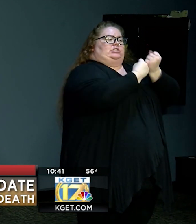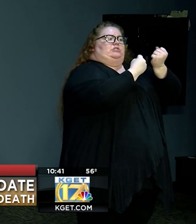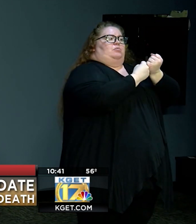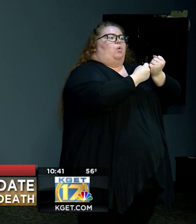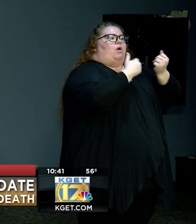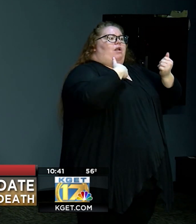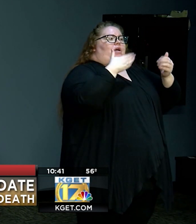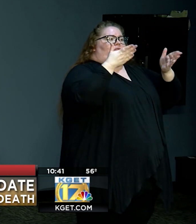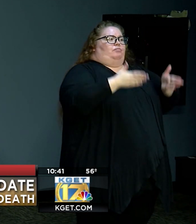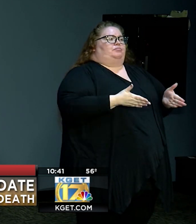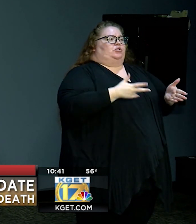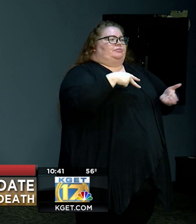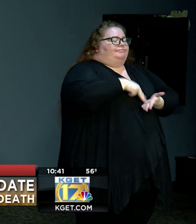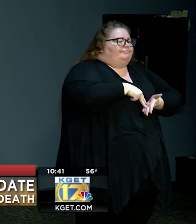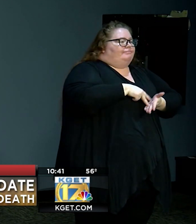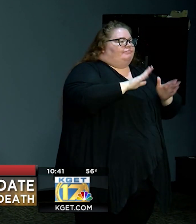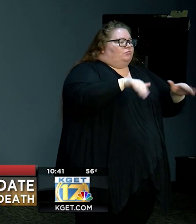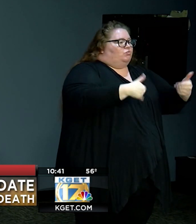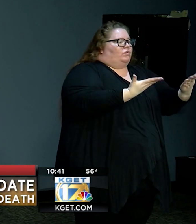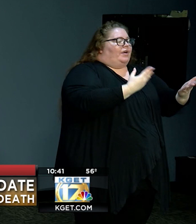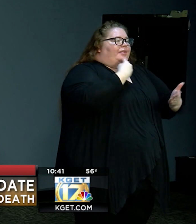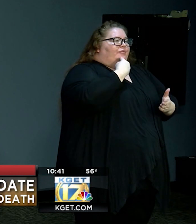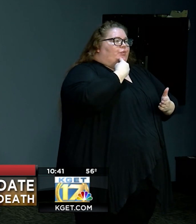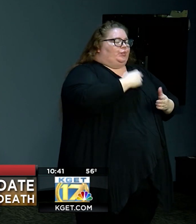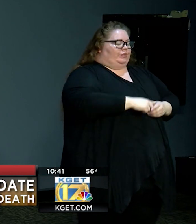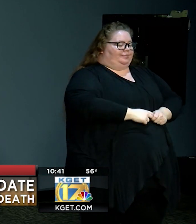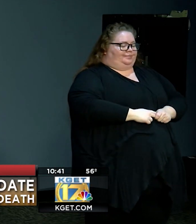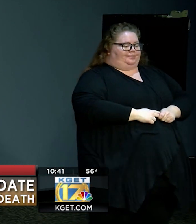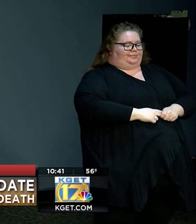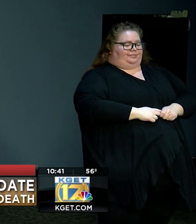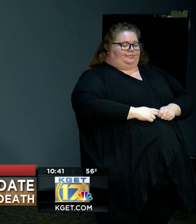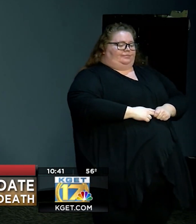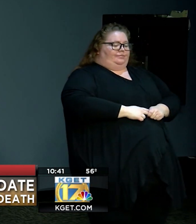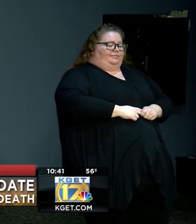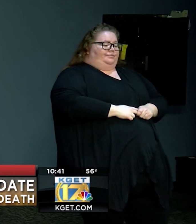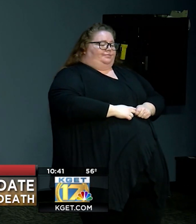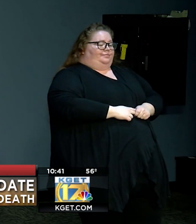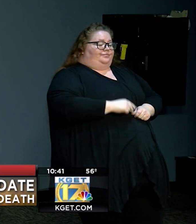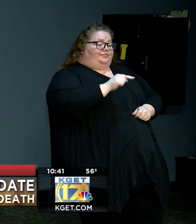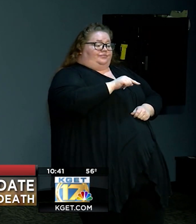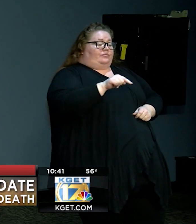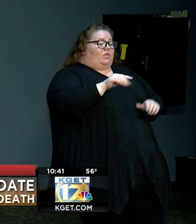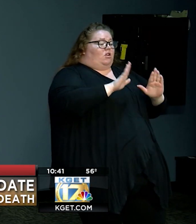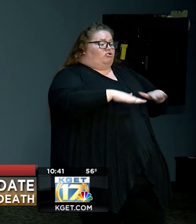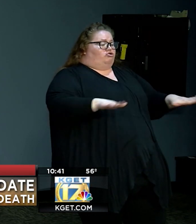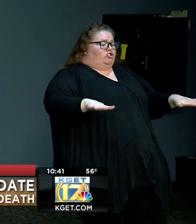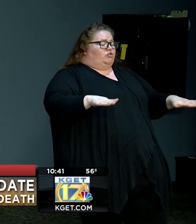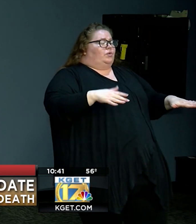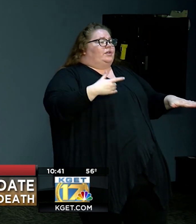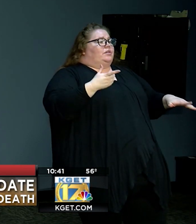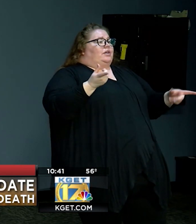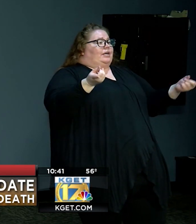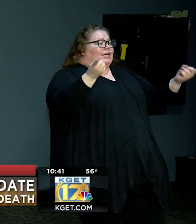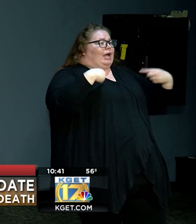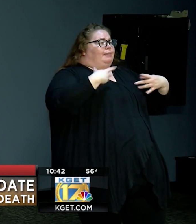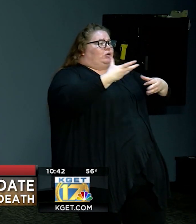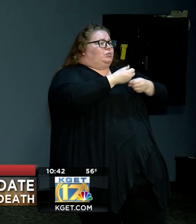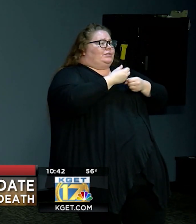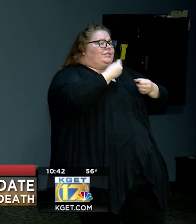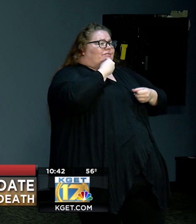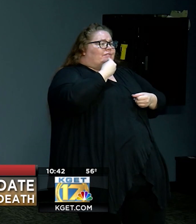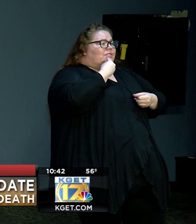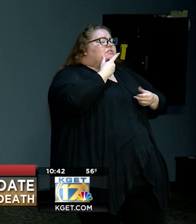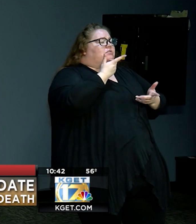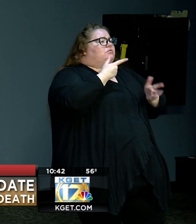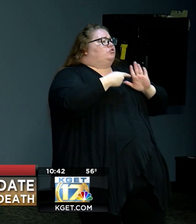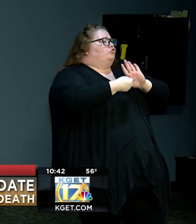need. The number of children who come to receive meals in our schools is clear evidence that we're meeting that critical